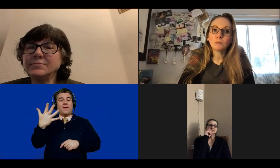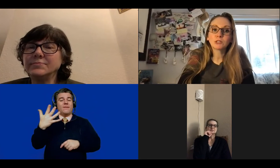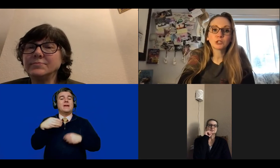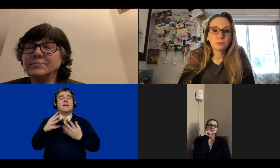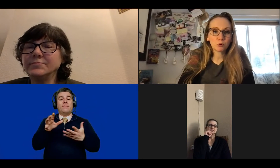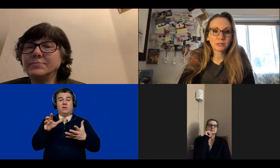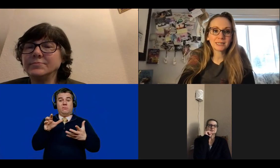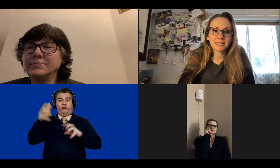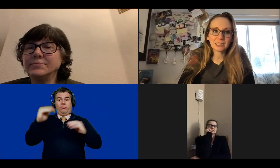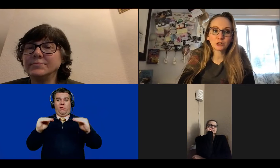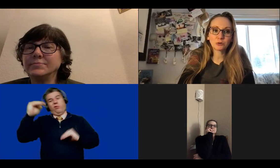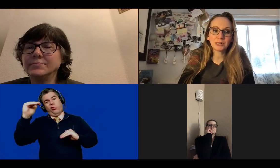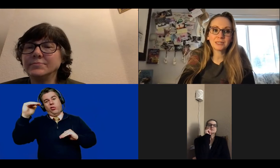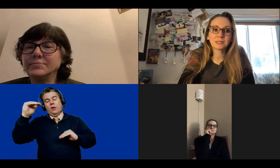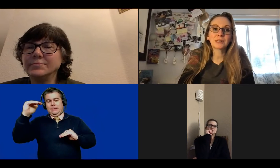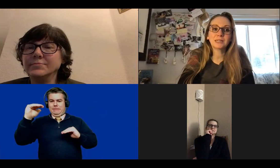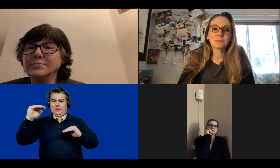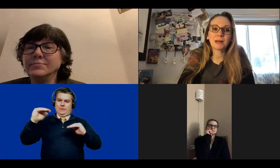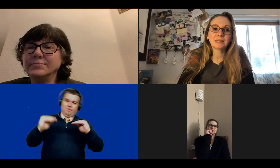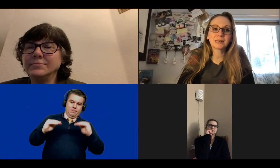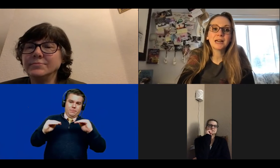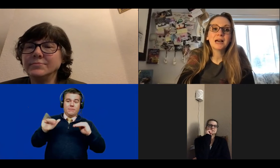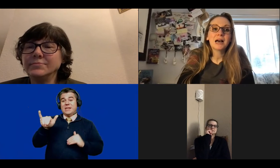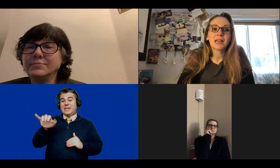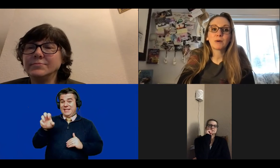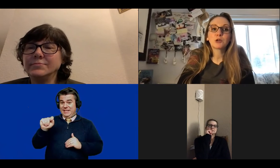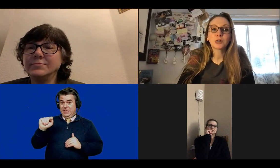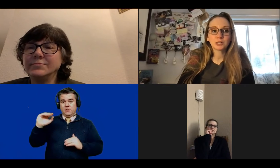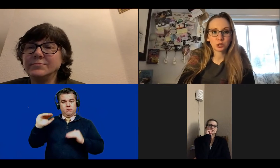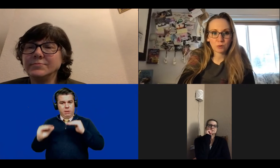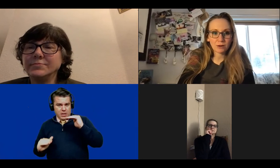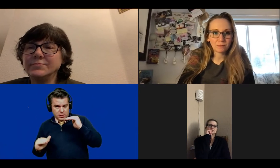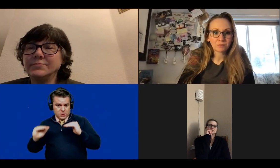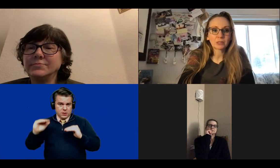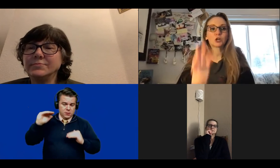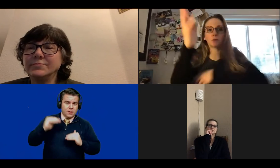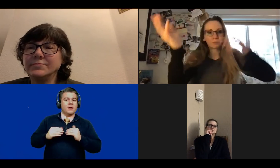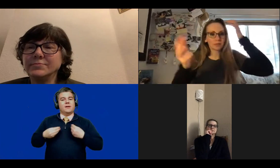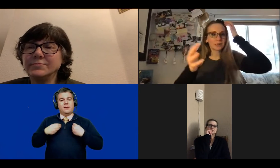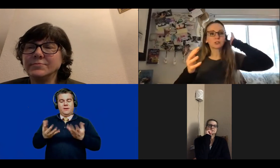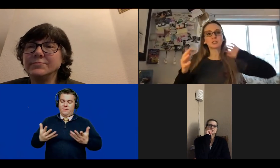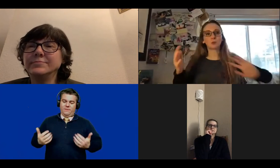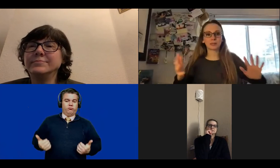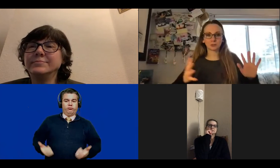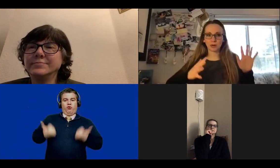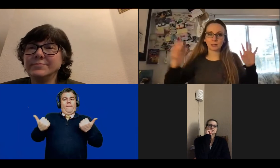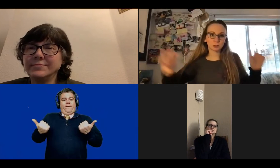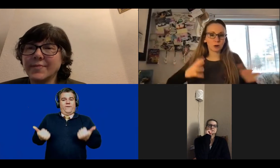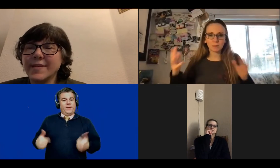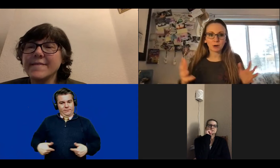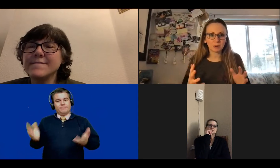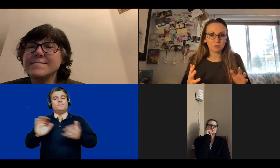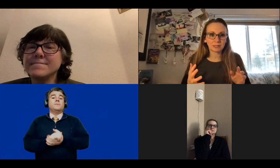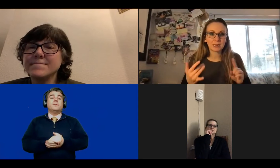and helps support intestinal yeast balancing, allowing your gut to thrive. So here's these ways, okay? Here's